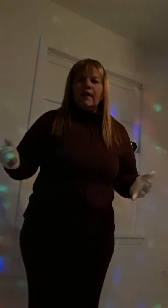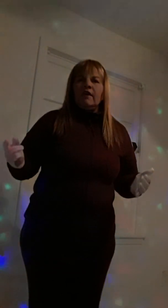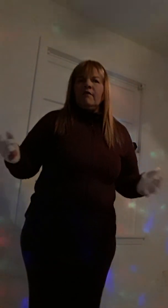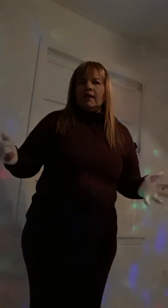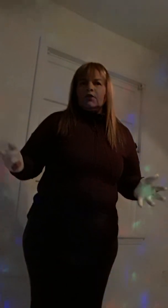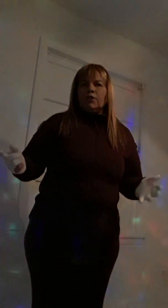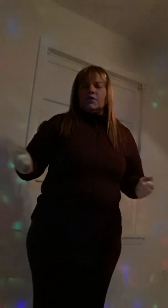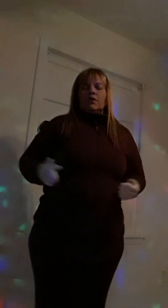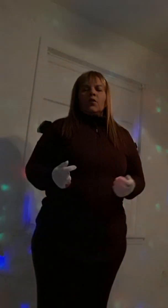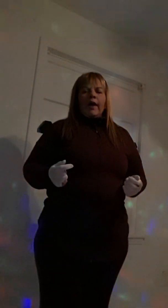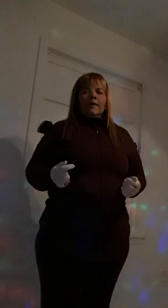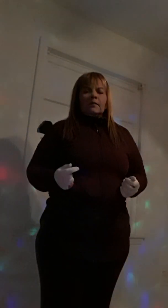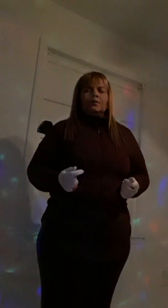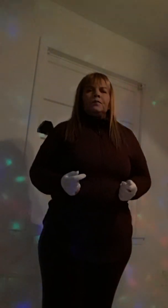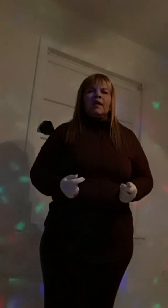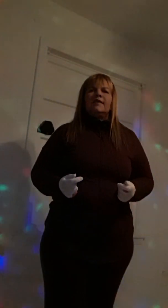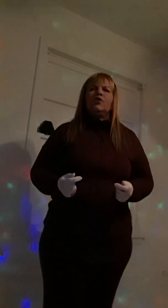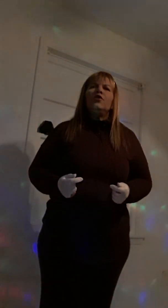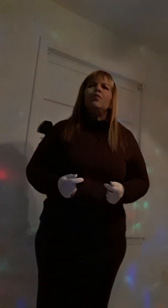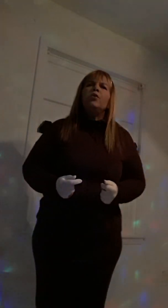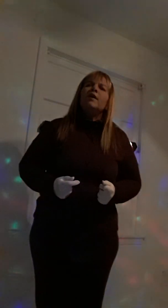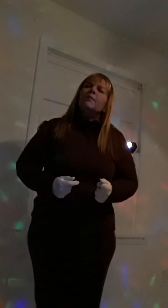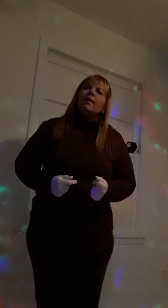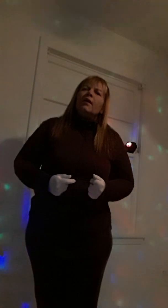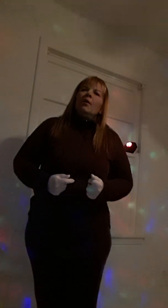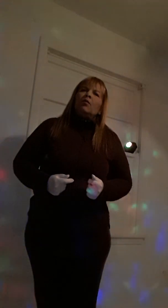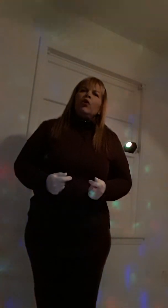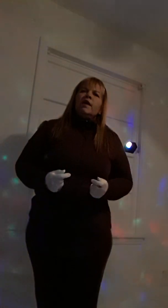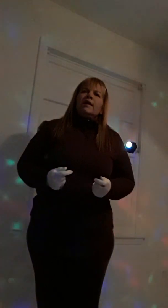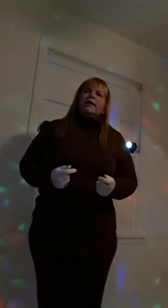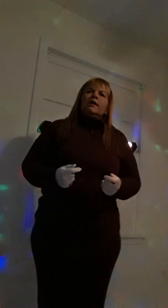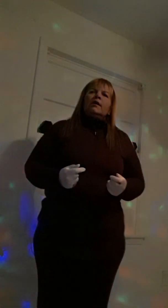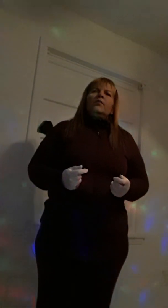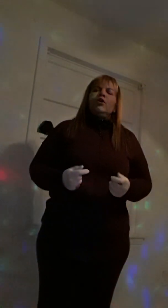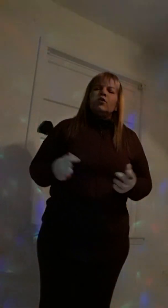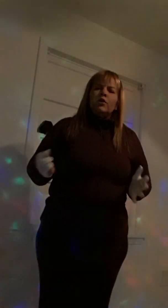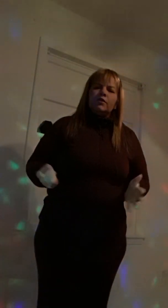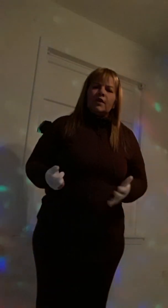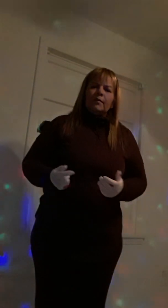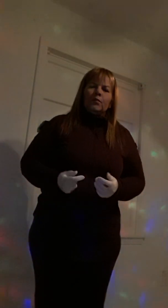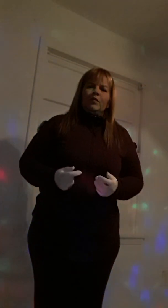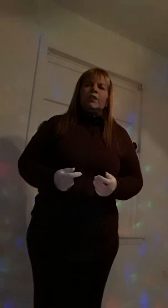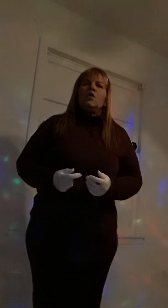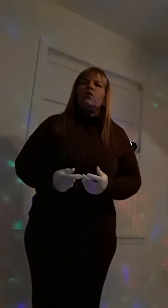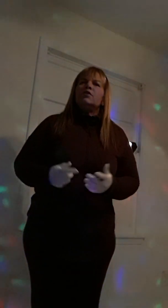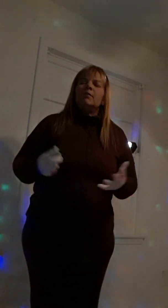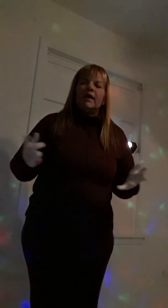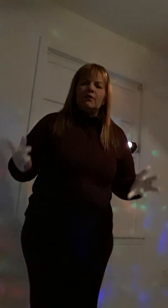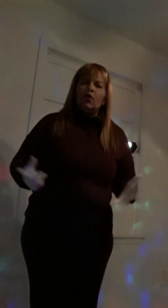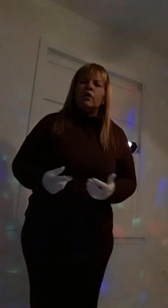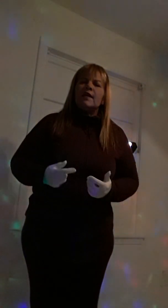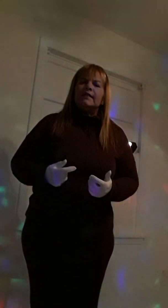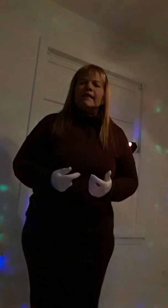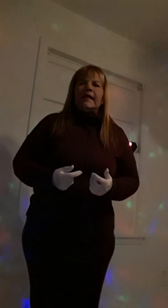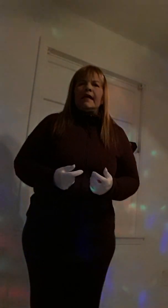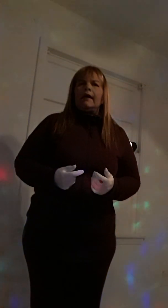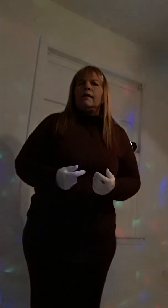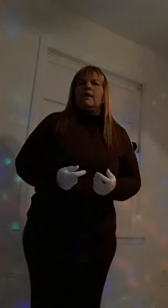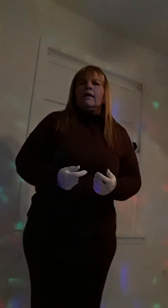the inventors, right? Y estoy yo muy orgullosa de todos los inventores,